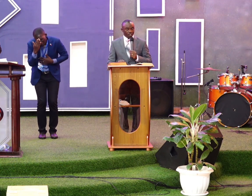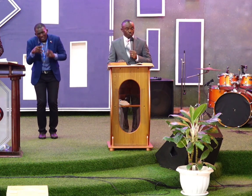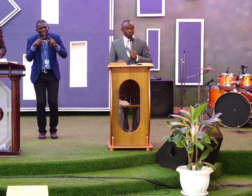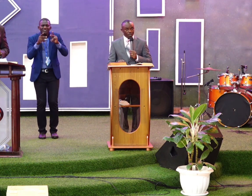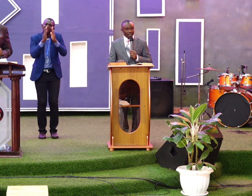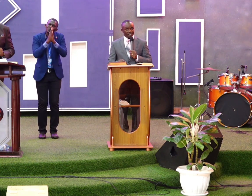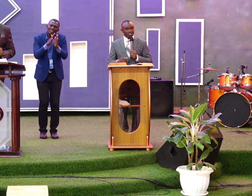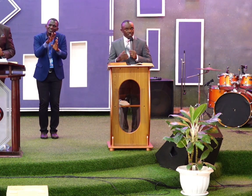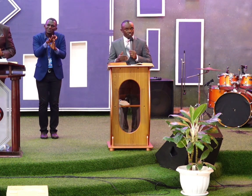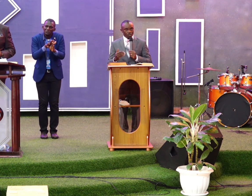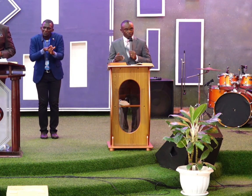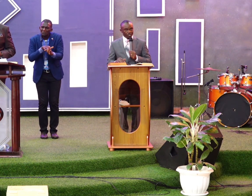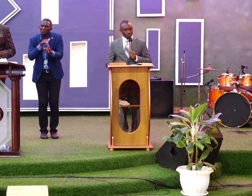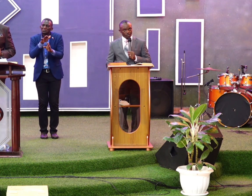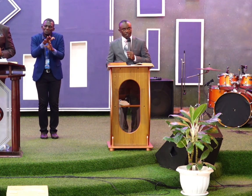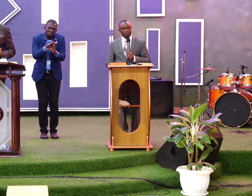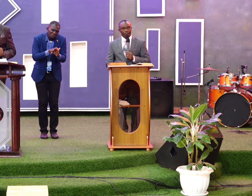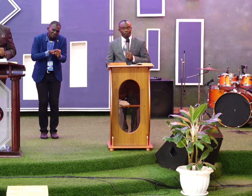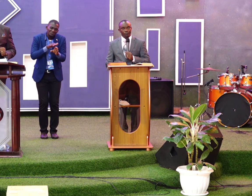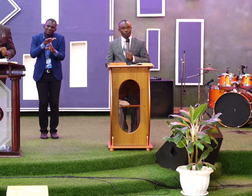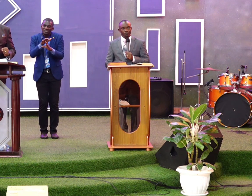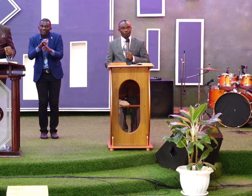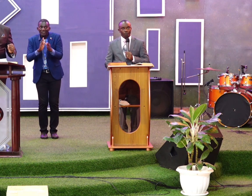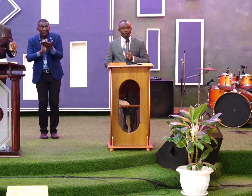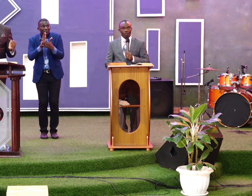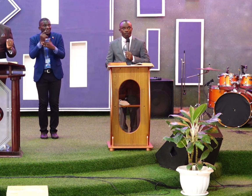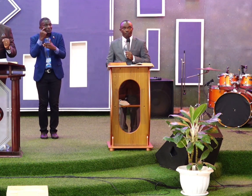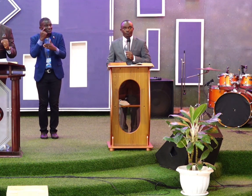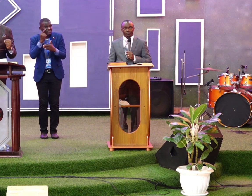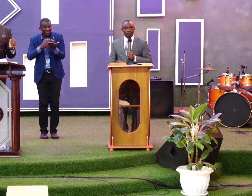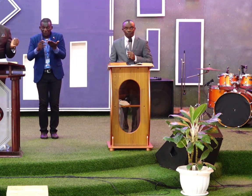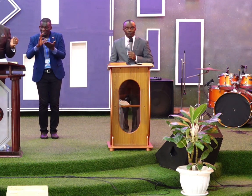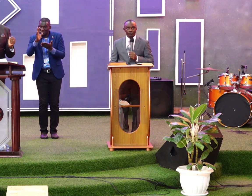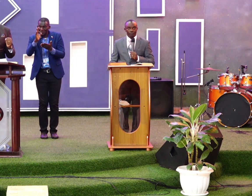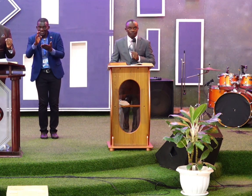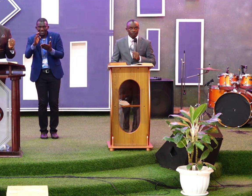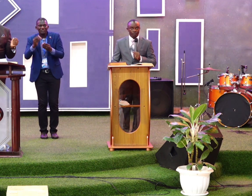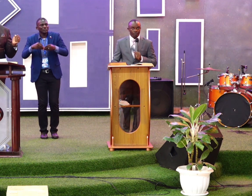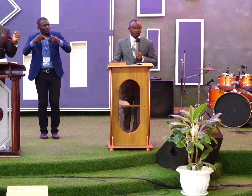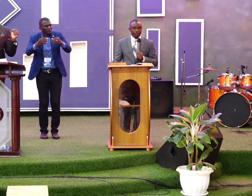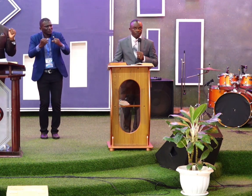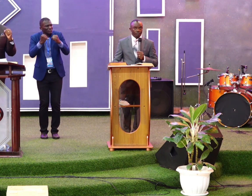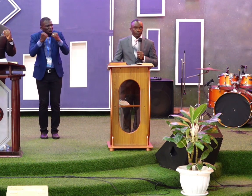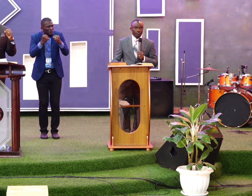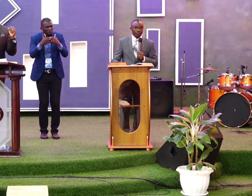I just obey and then start slowly by slowly. And